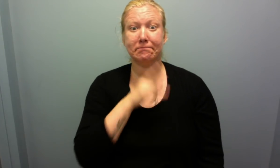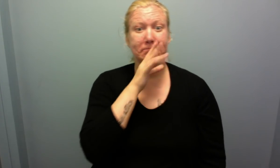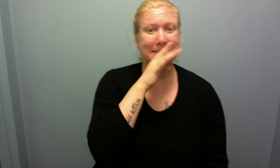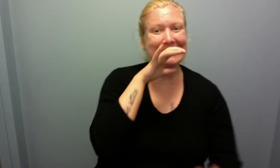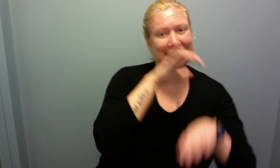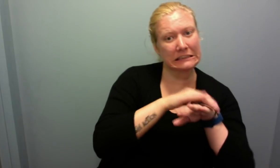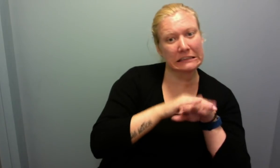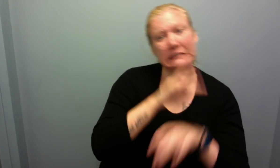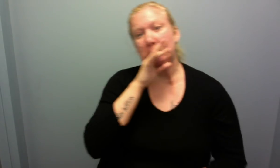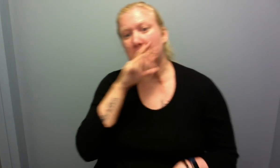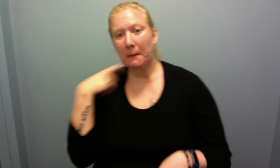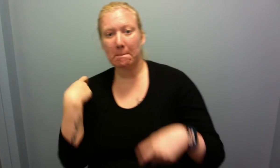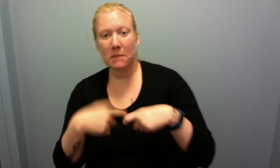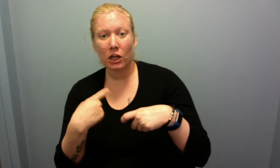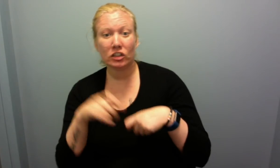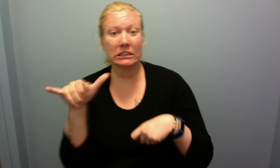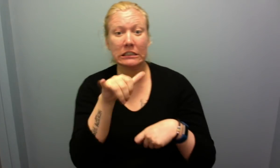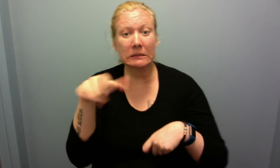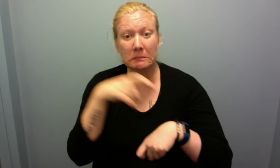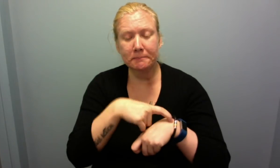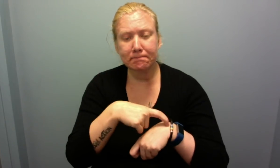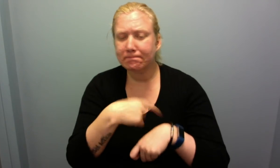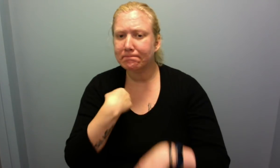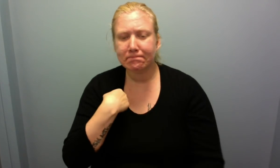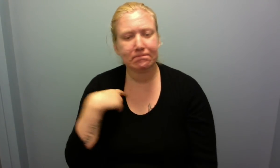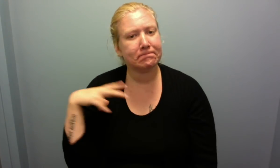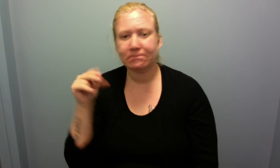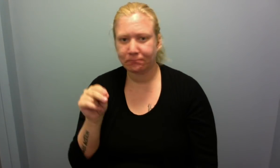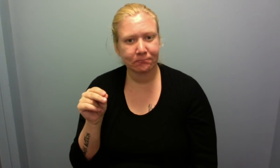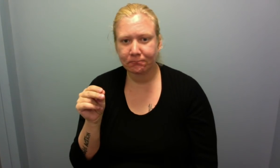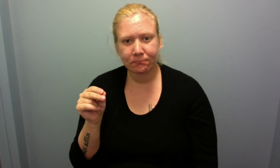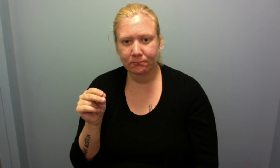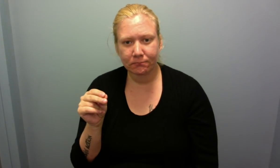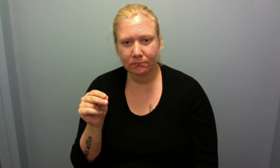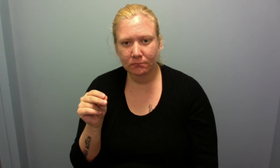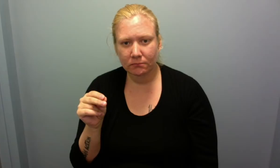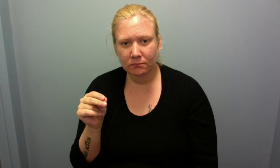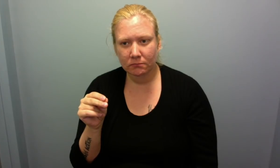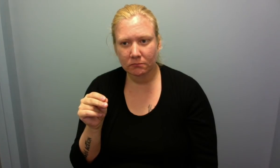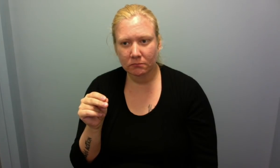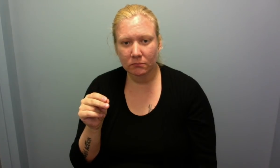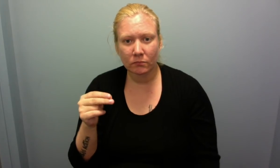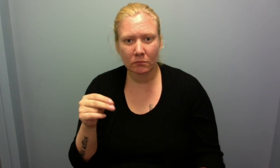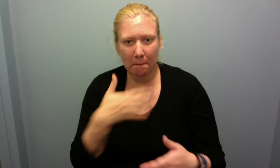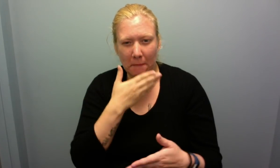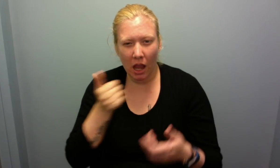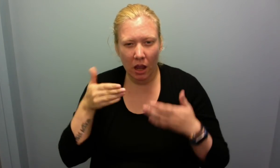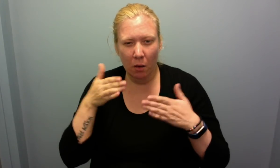access. If I wanted to learn how to speak Spanish, what's the best way for me to do that? I can't speak Spanish and